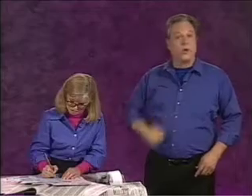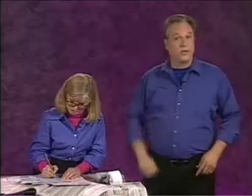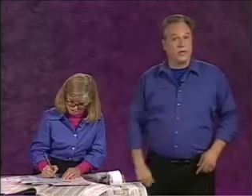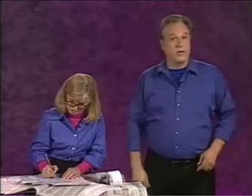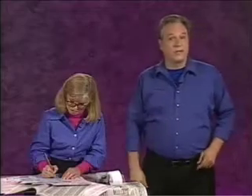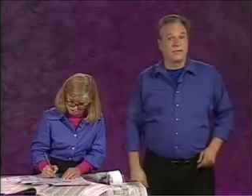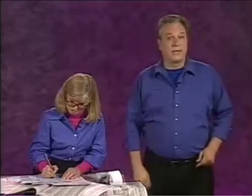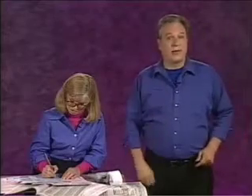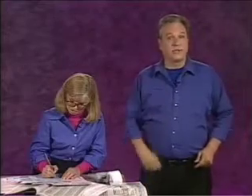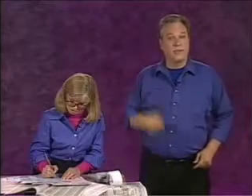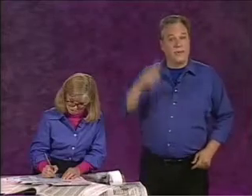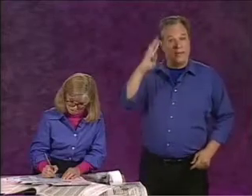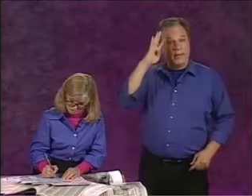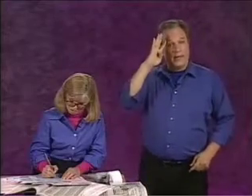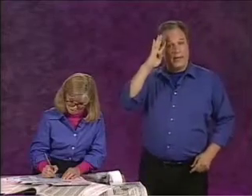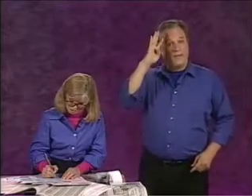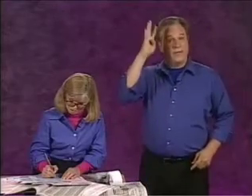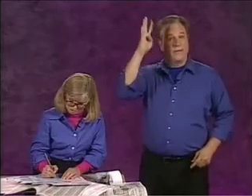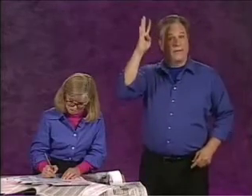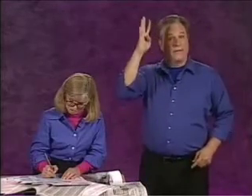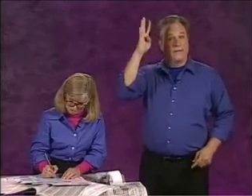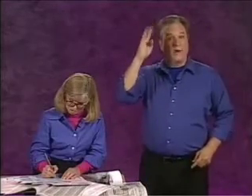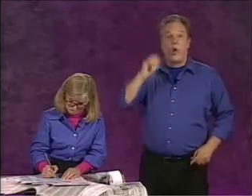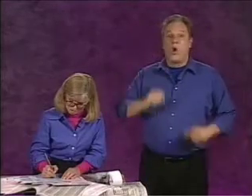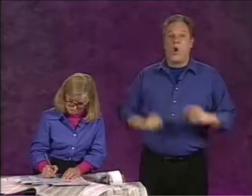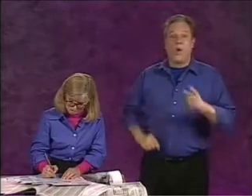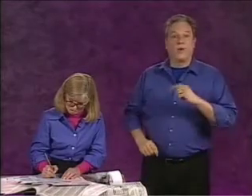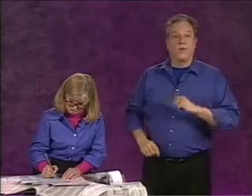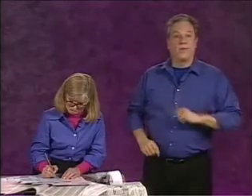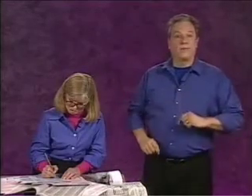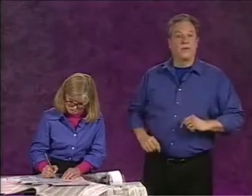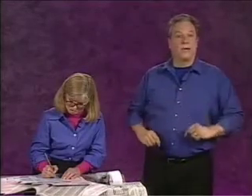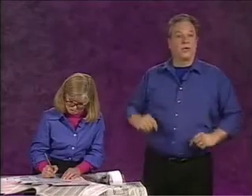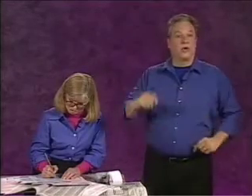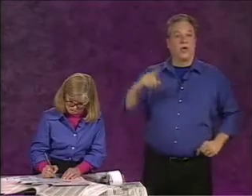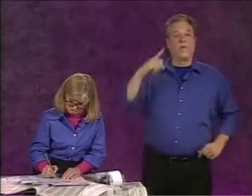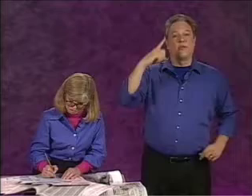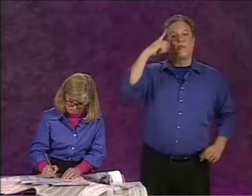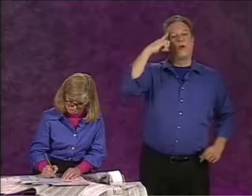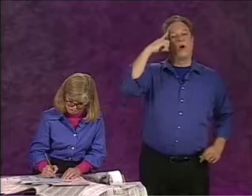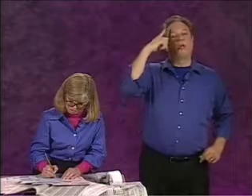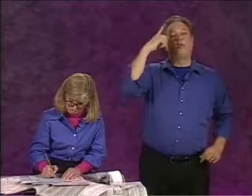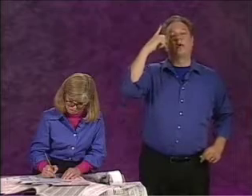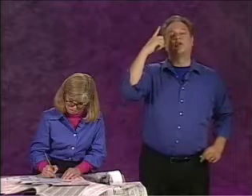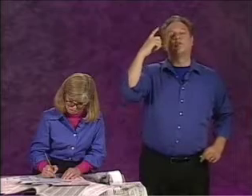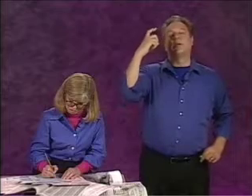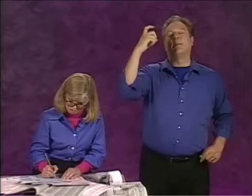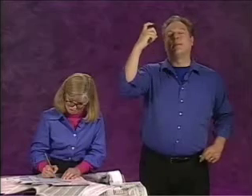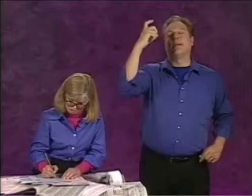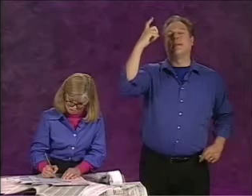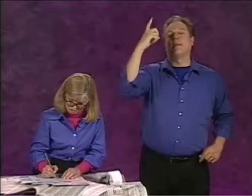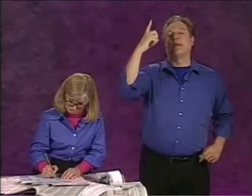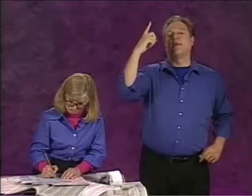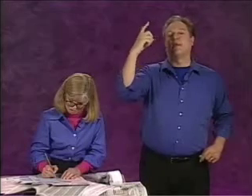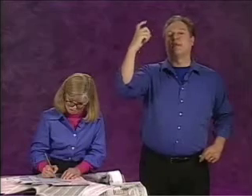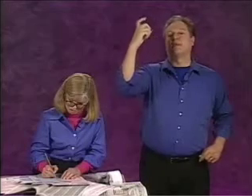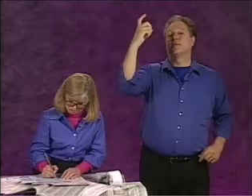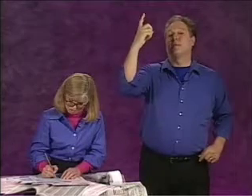which are necessary to be inventive. Or this picture of a thought you are dreaming that floats from